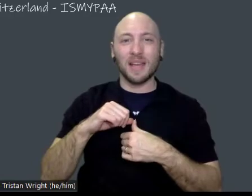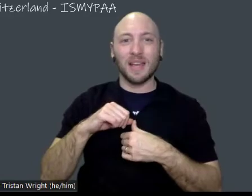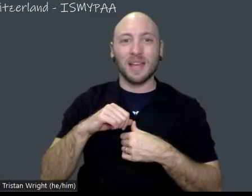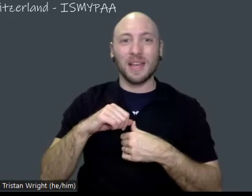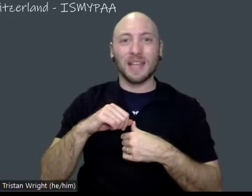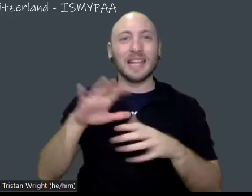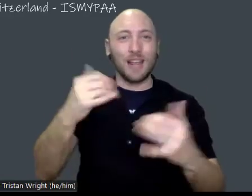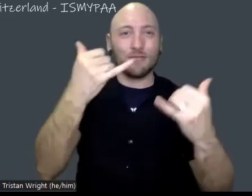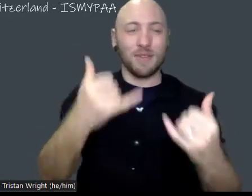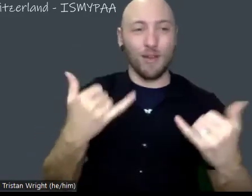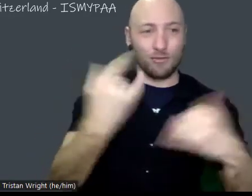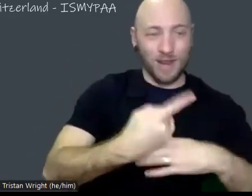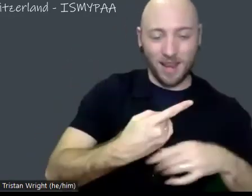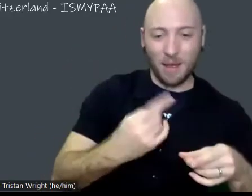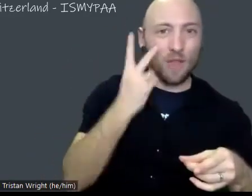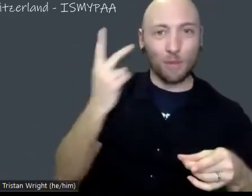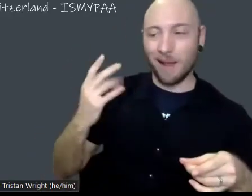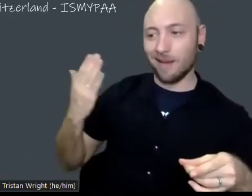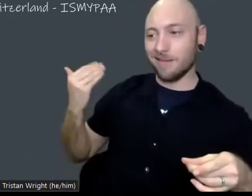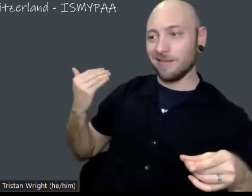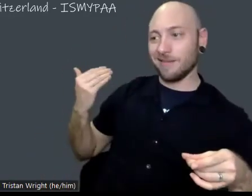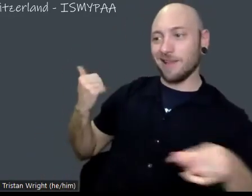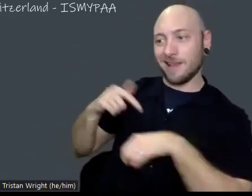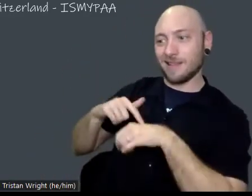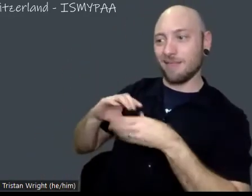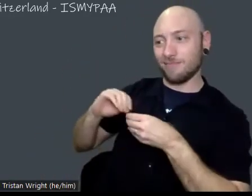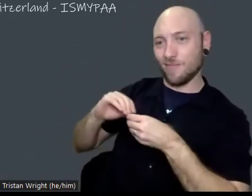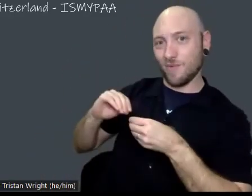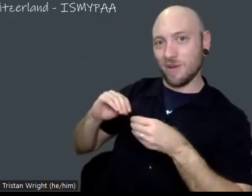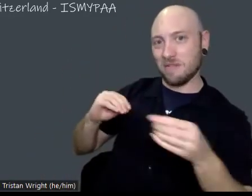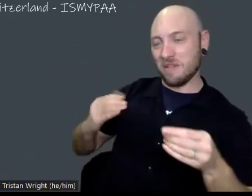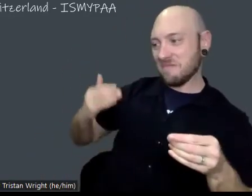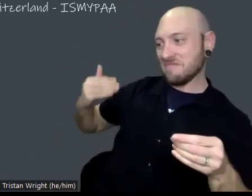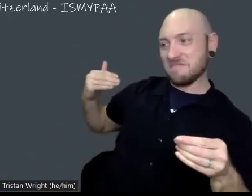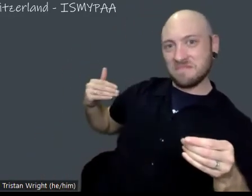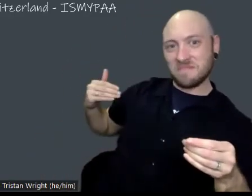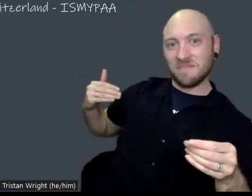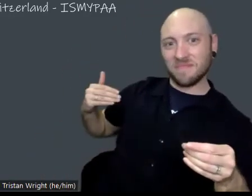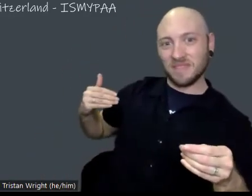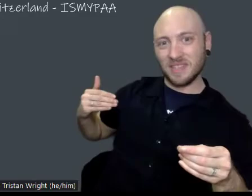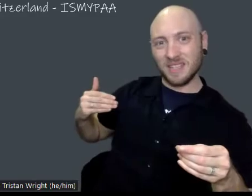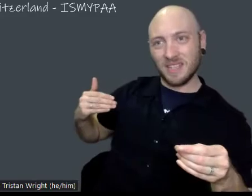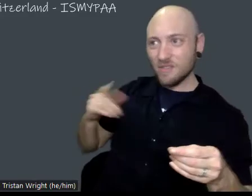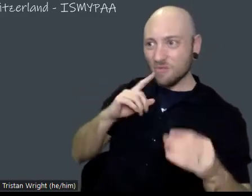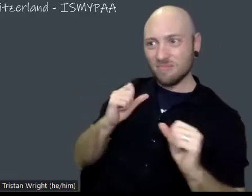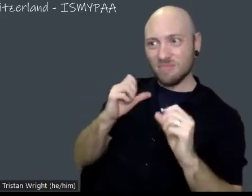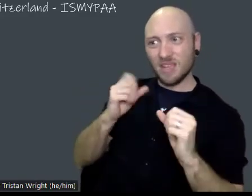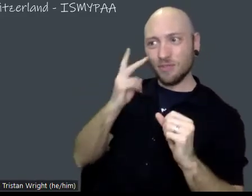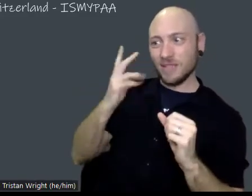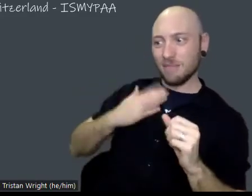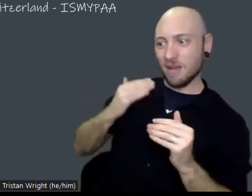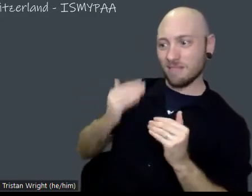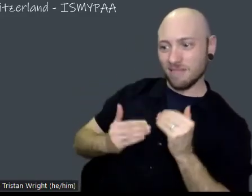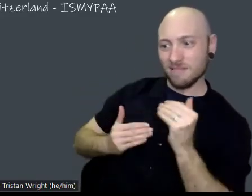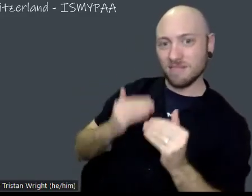previous time, even if only a few days went back. And sometimes I see a